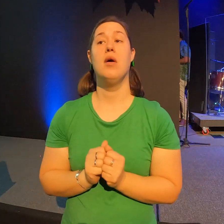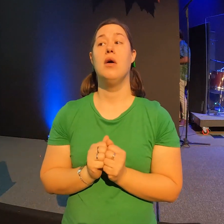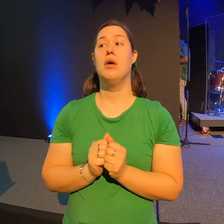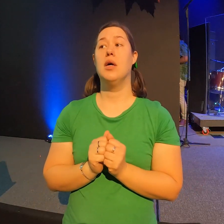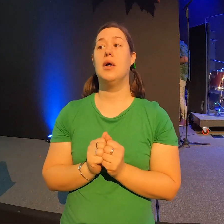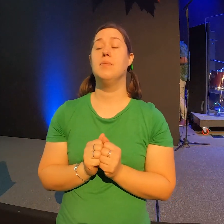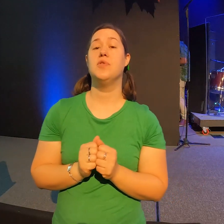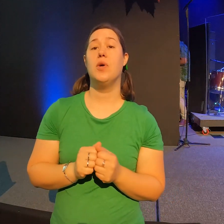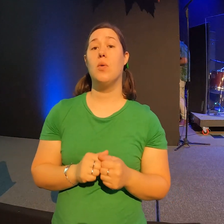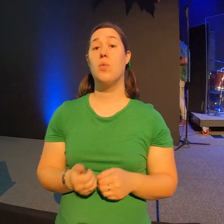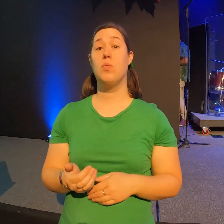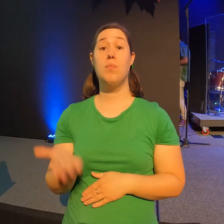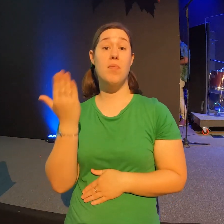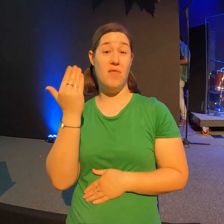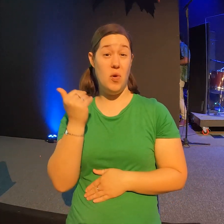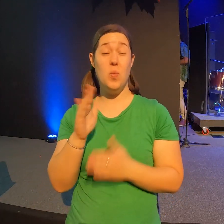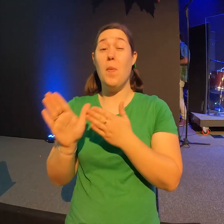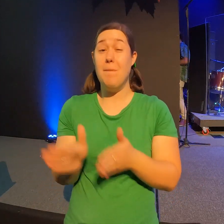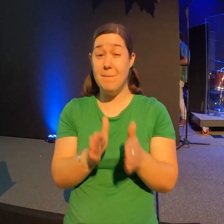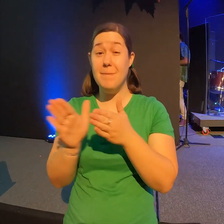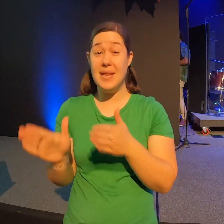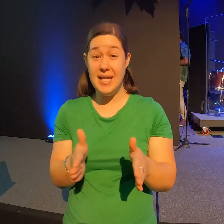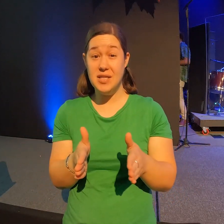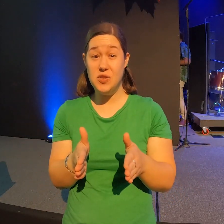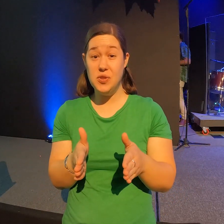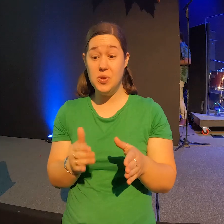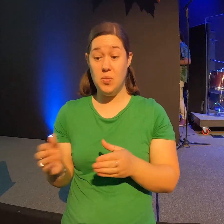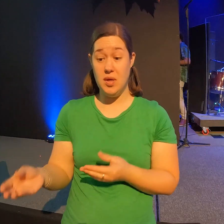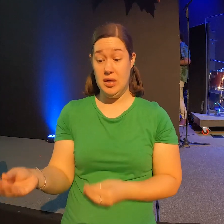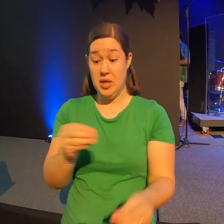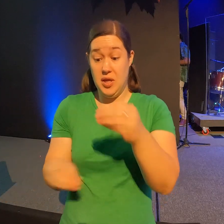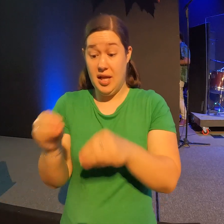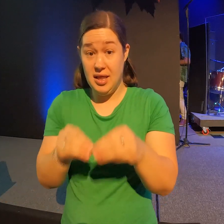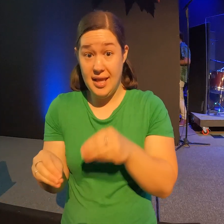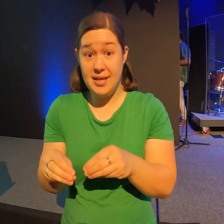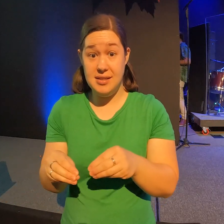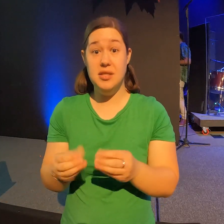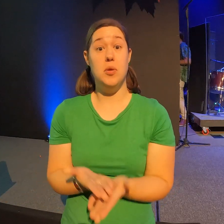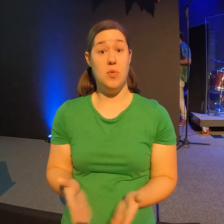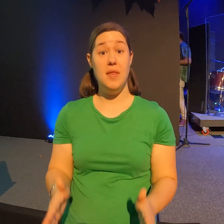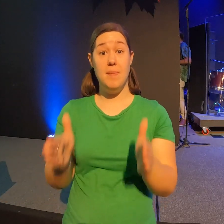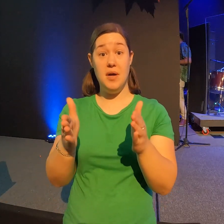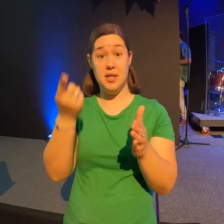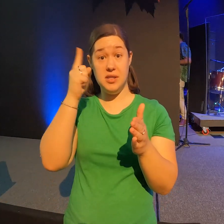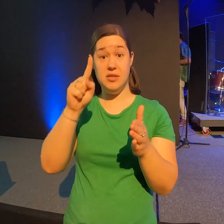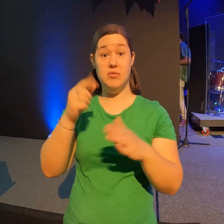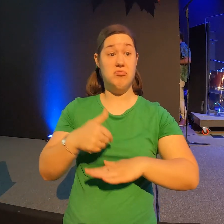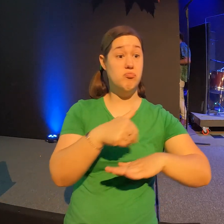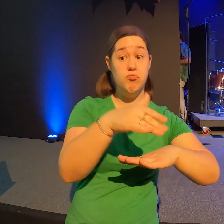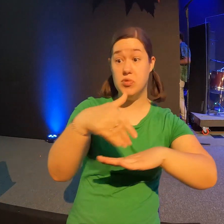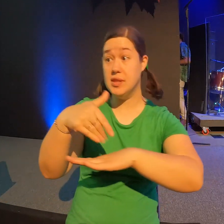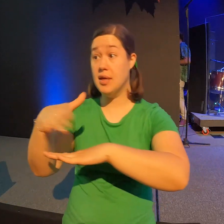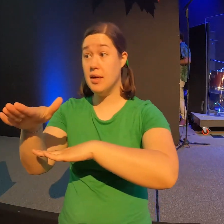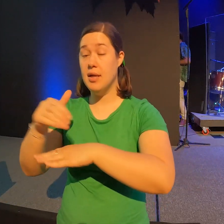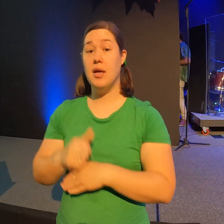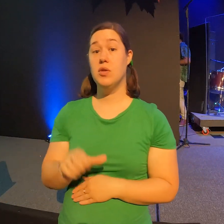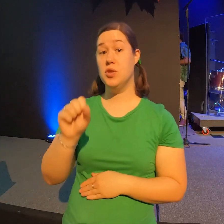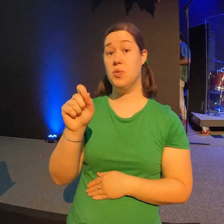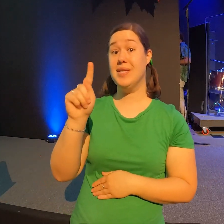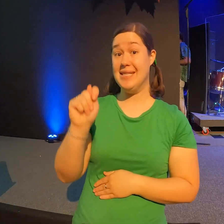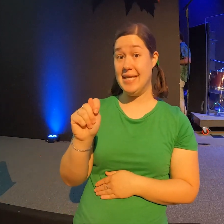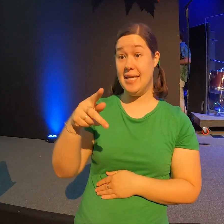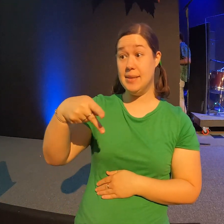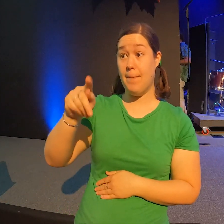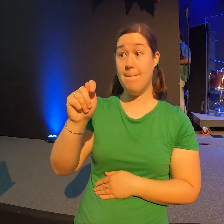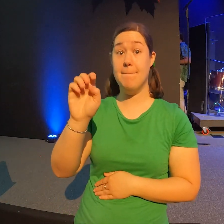Pete area. That might still be the case, but as you know, we are watching this potential storm, Milton, coming in and what is going